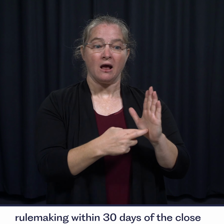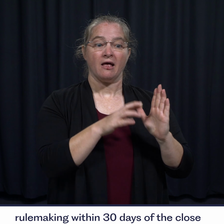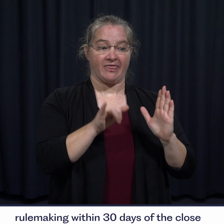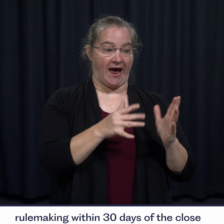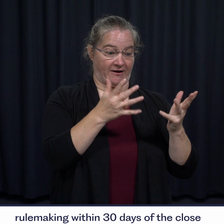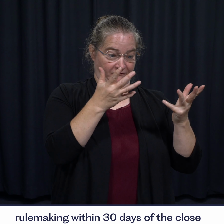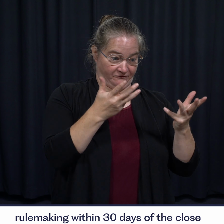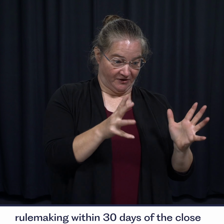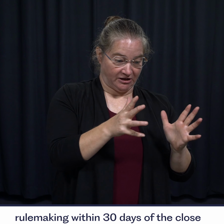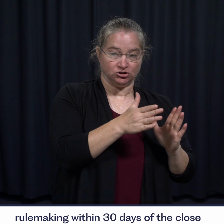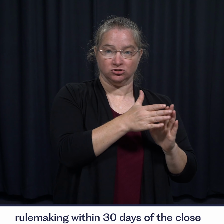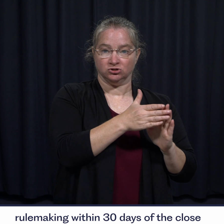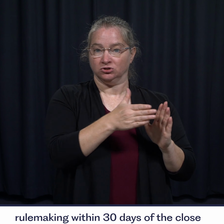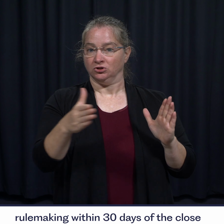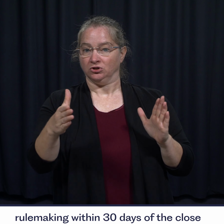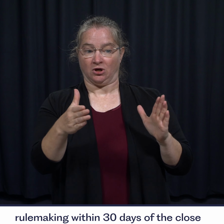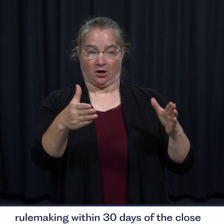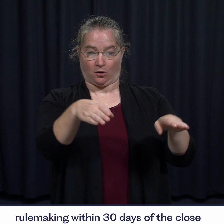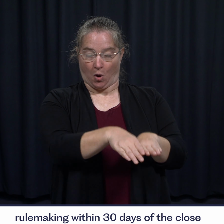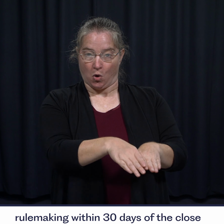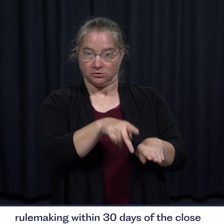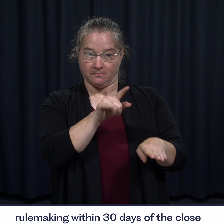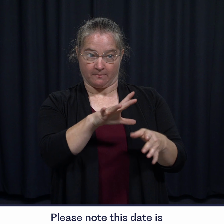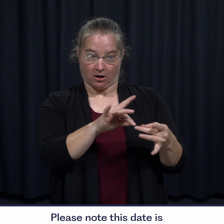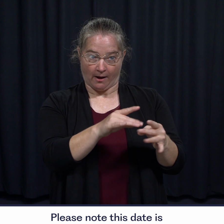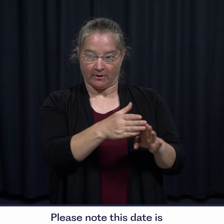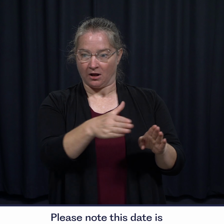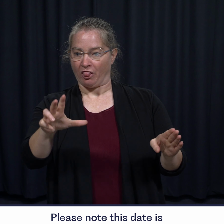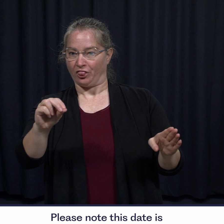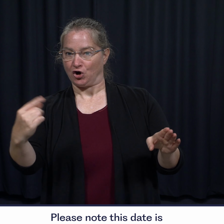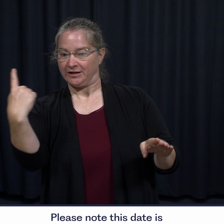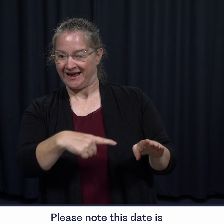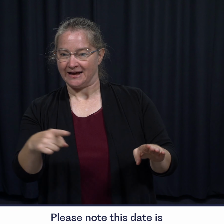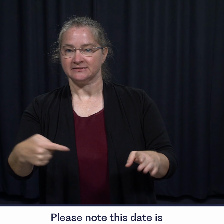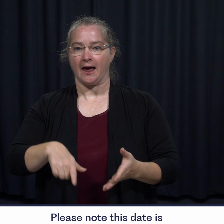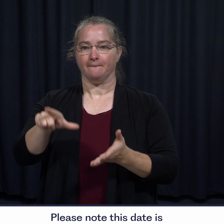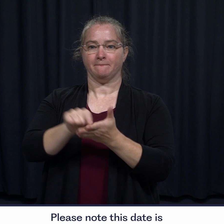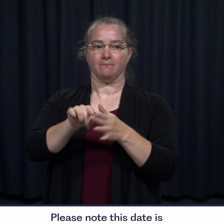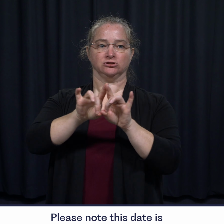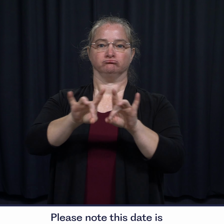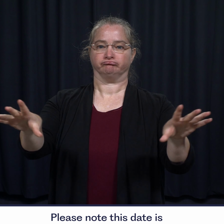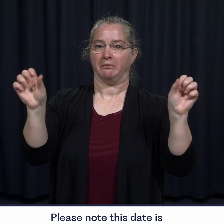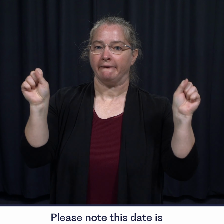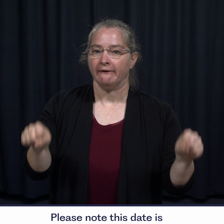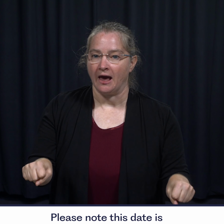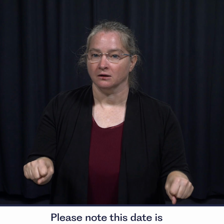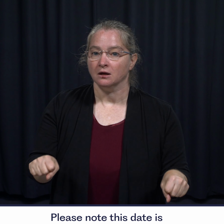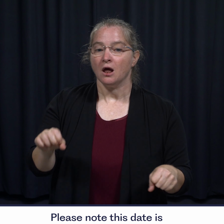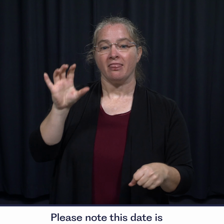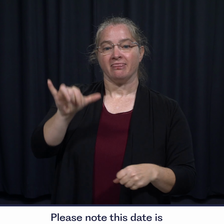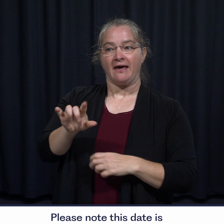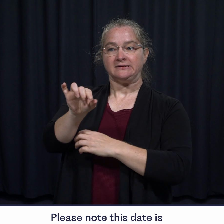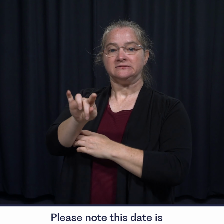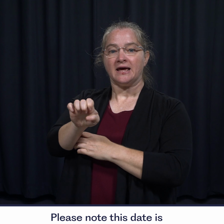of the close of the public comment period. Please note, this date is November 4th,